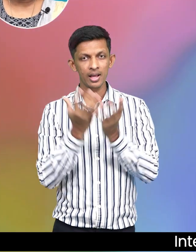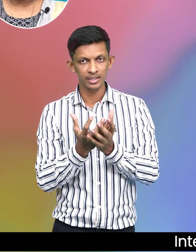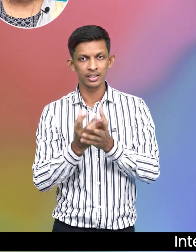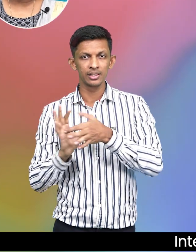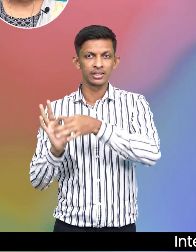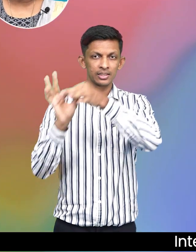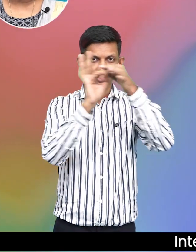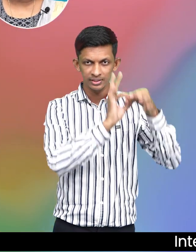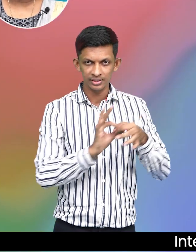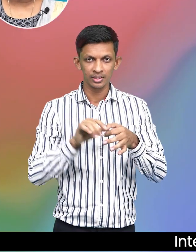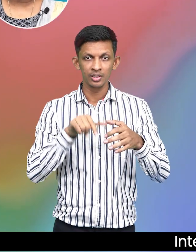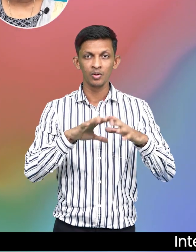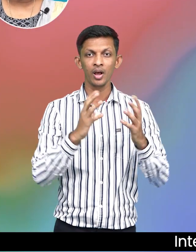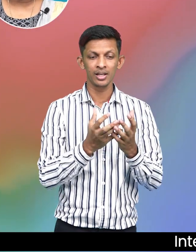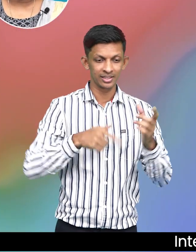international migration.